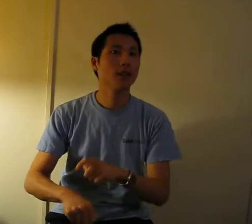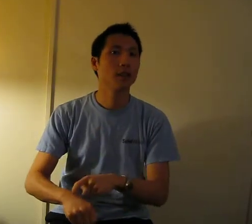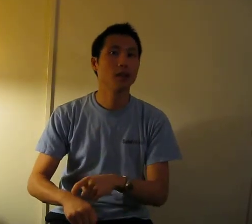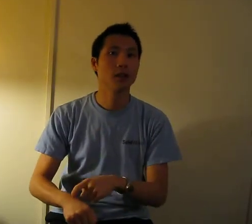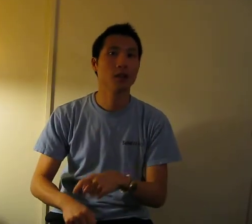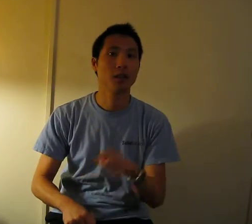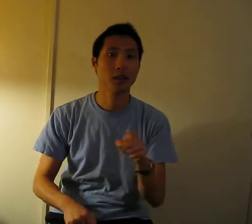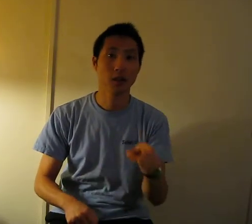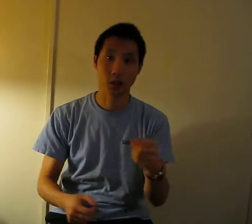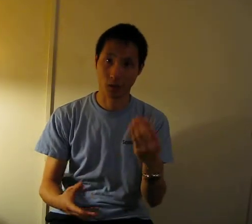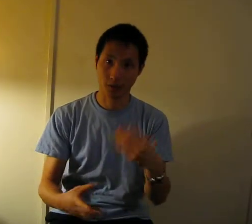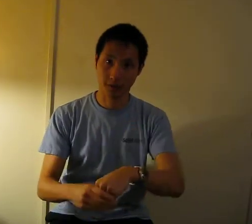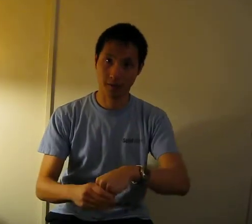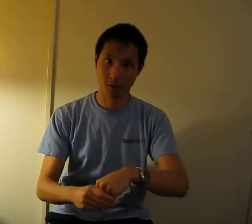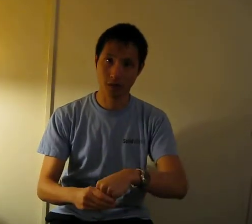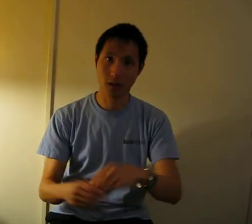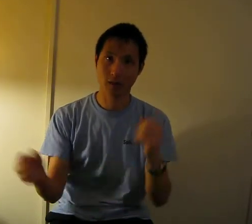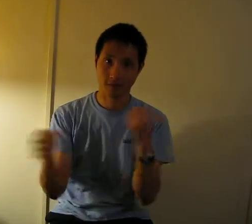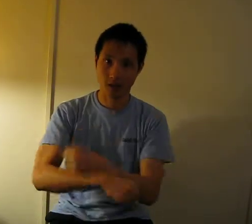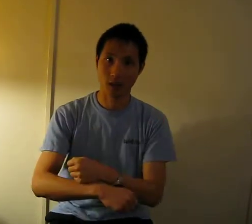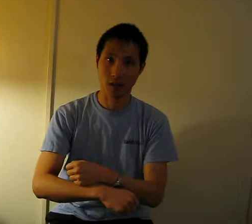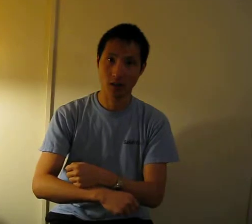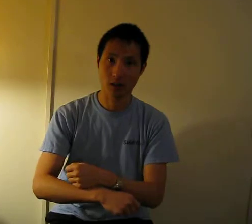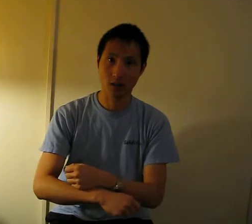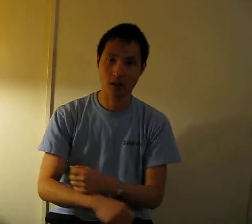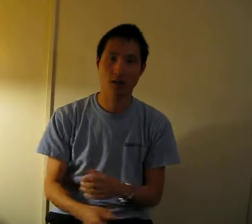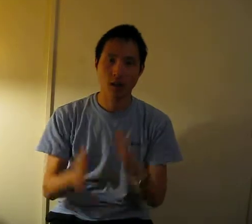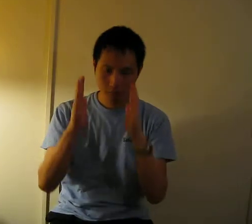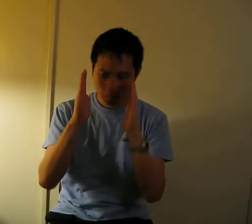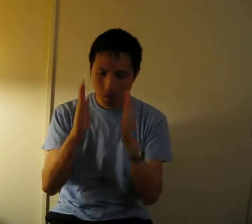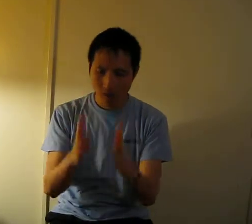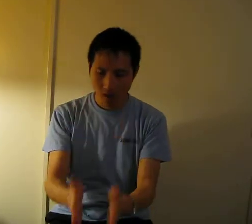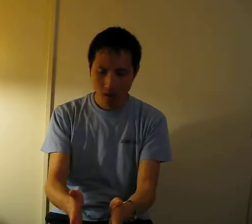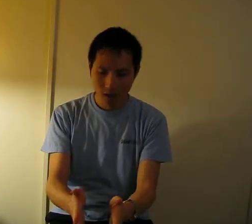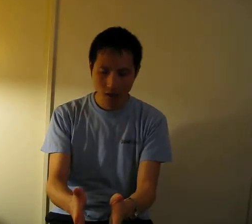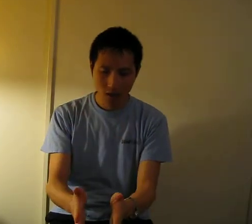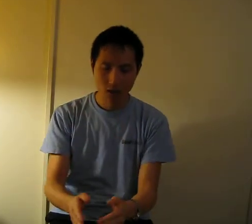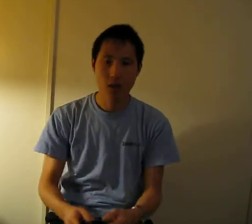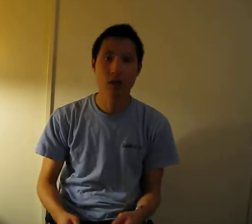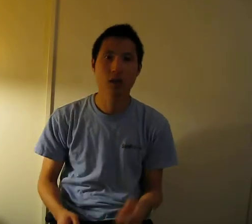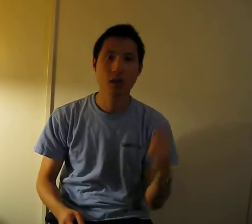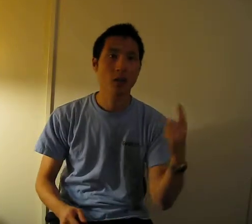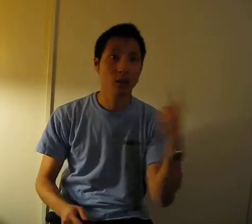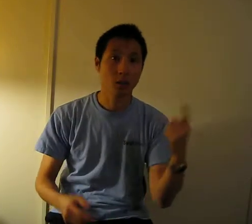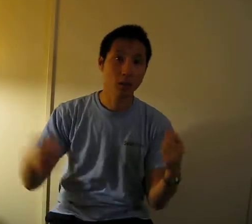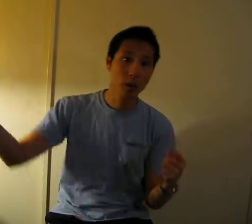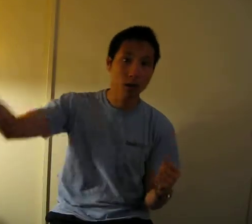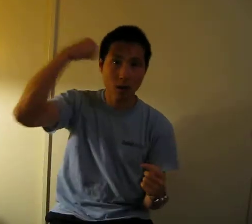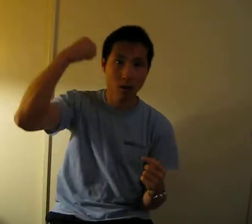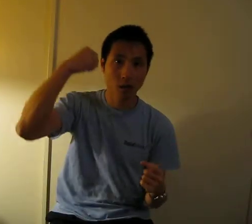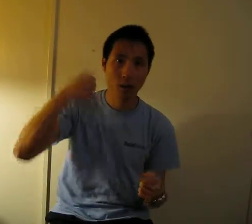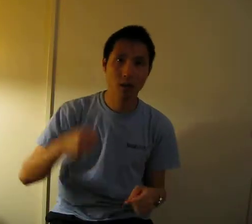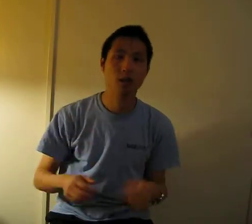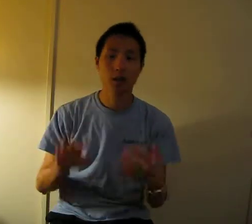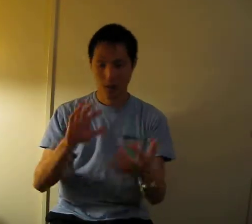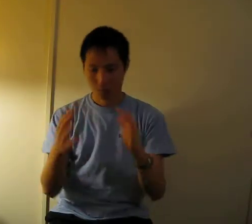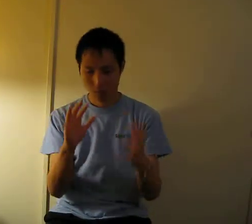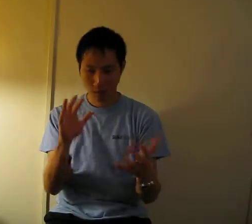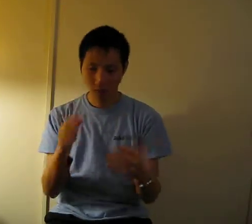Now, next time when you're in a fight, pay attention. Try to pay attention. See, when someone punches you in the